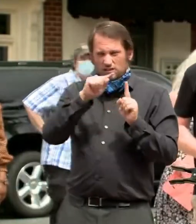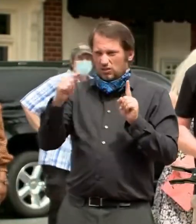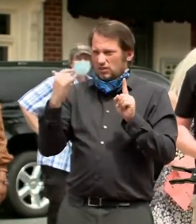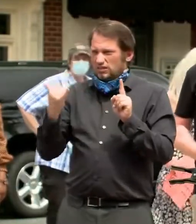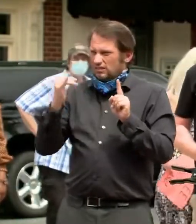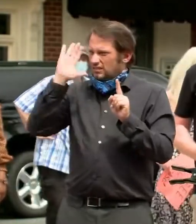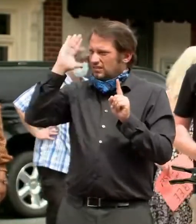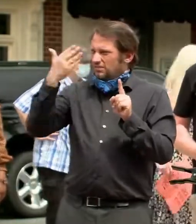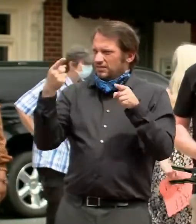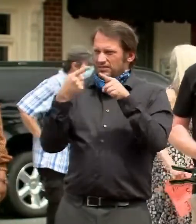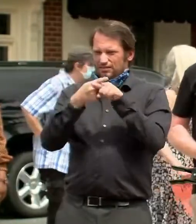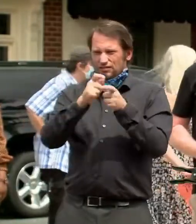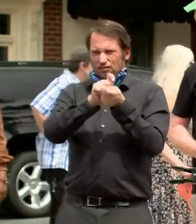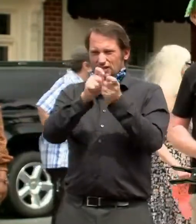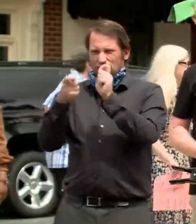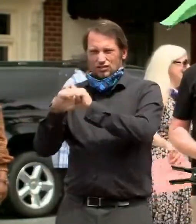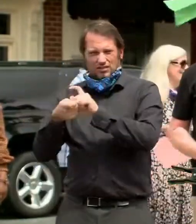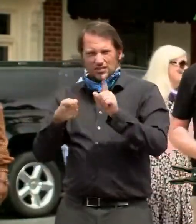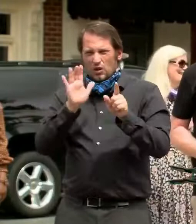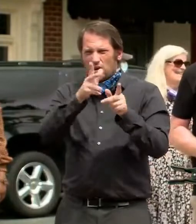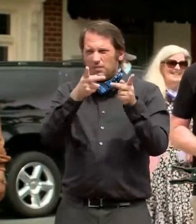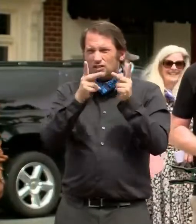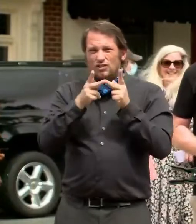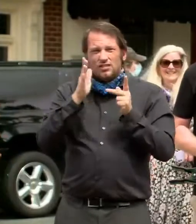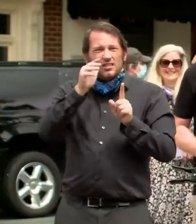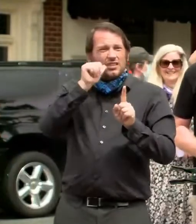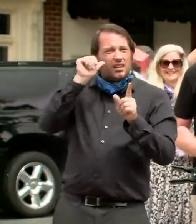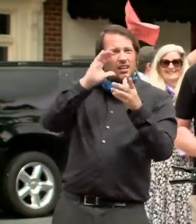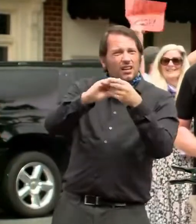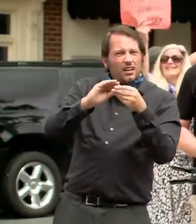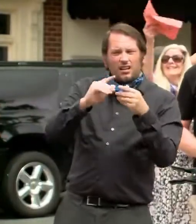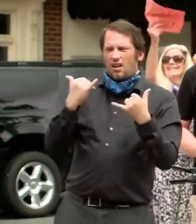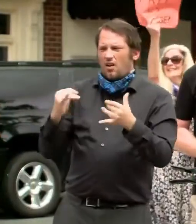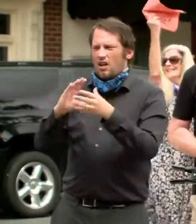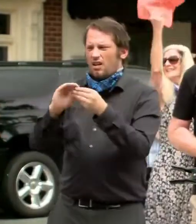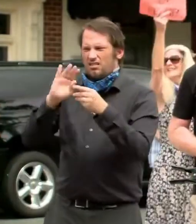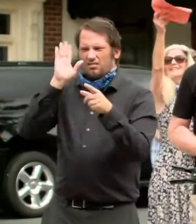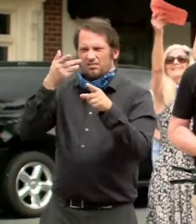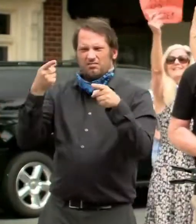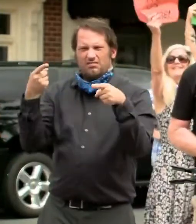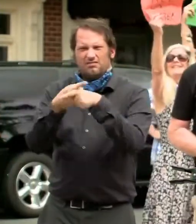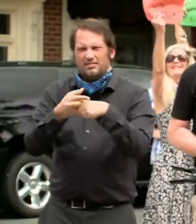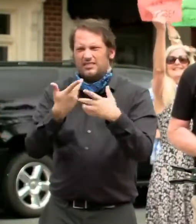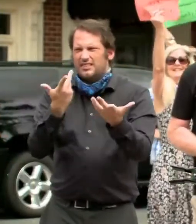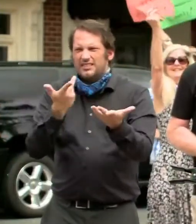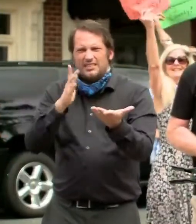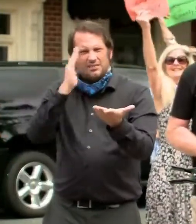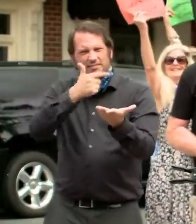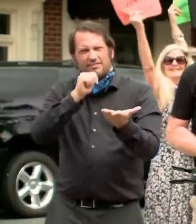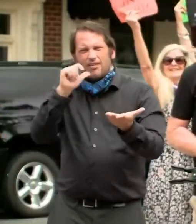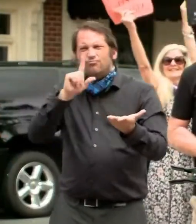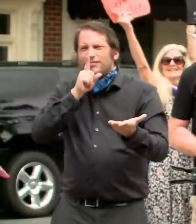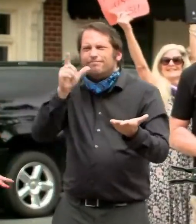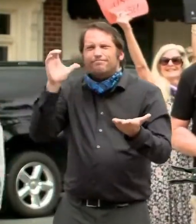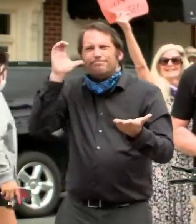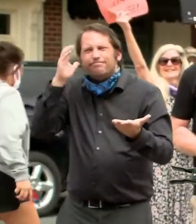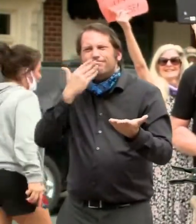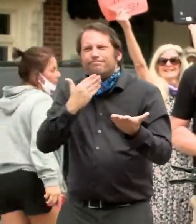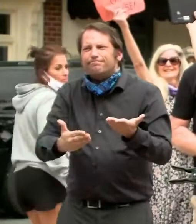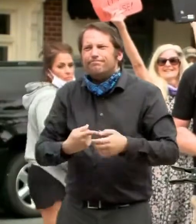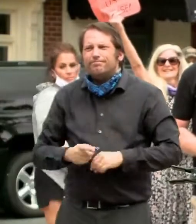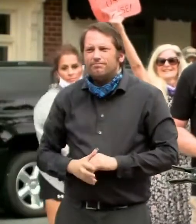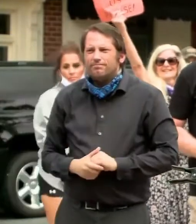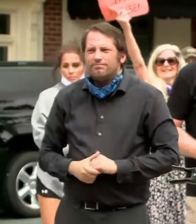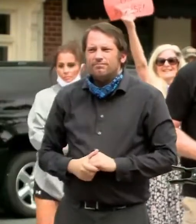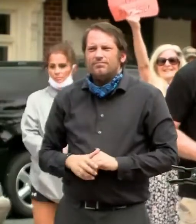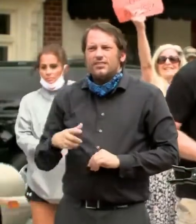shift from your position just yesterday. Well, it's really interesting because you apparently don't listen very well. Oh my. You were in a press conference with me. I think you were in the